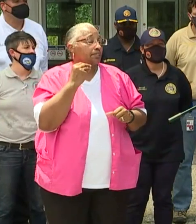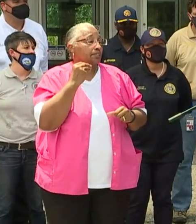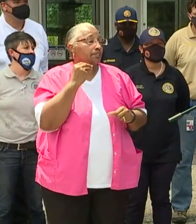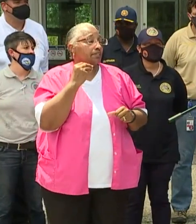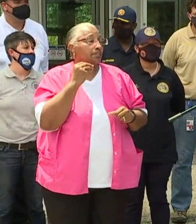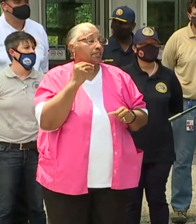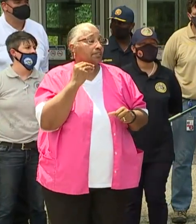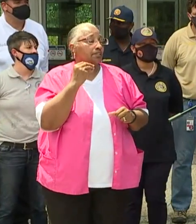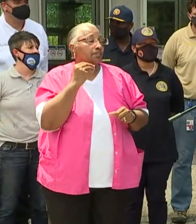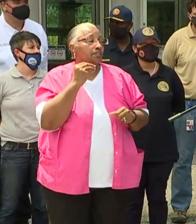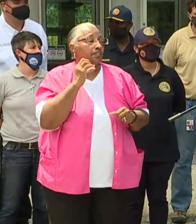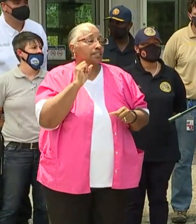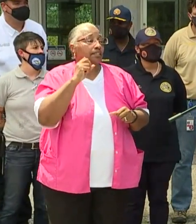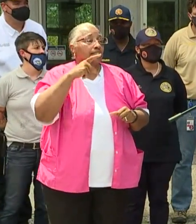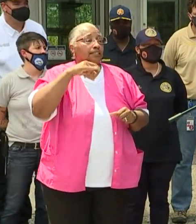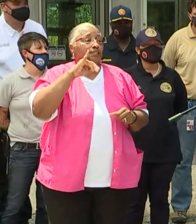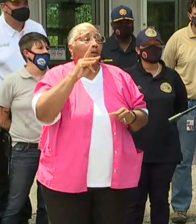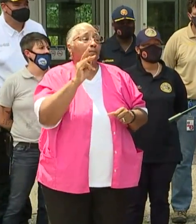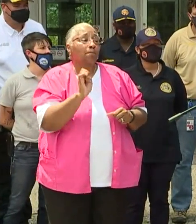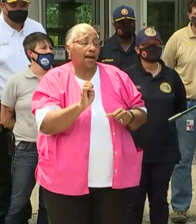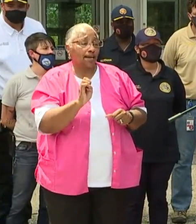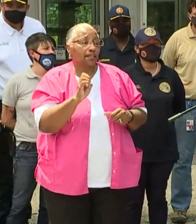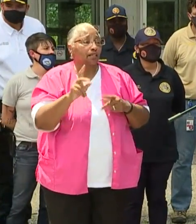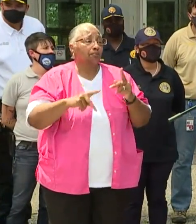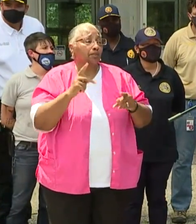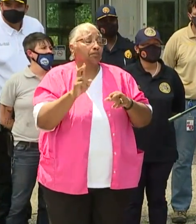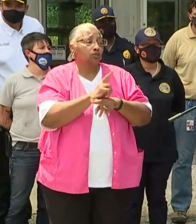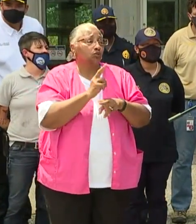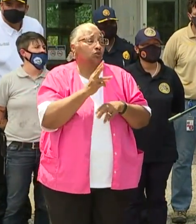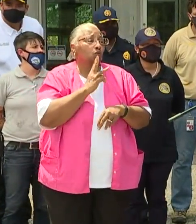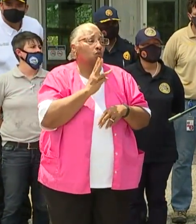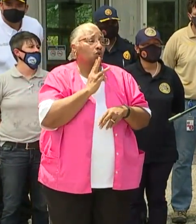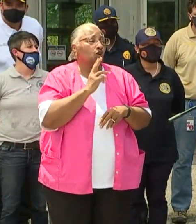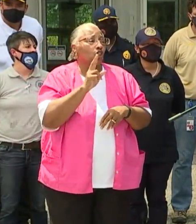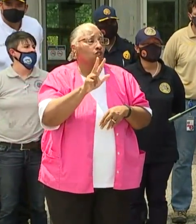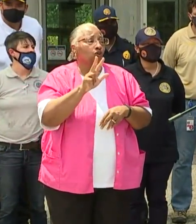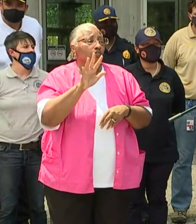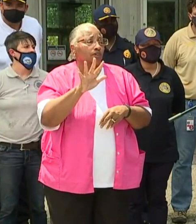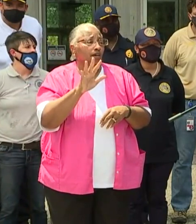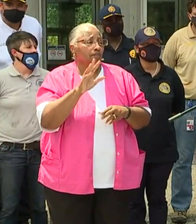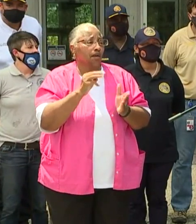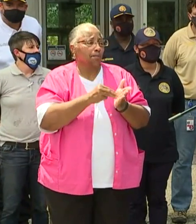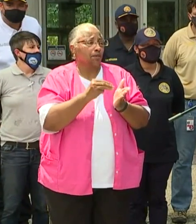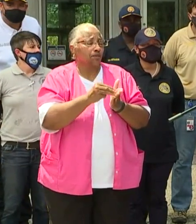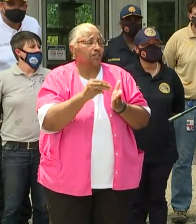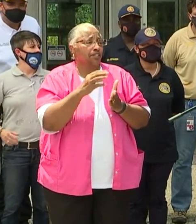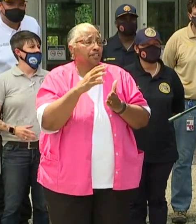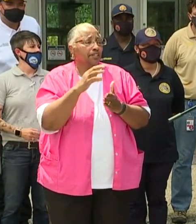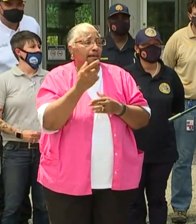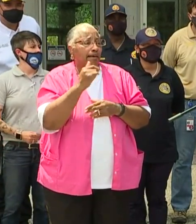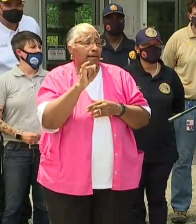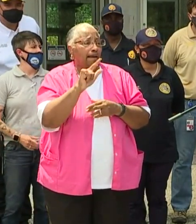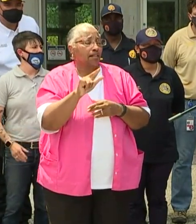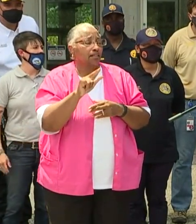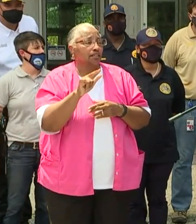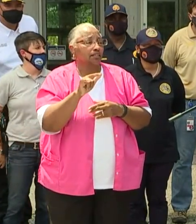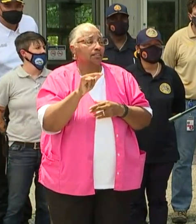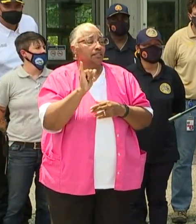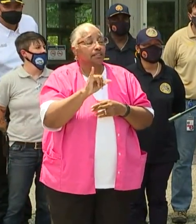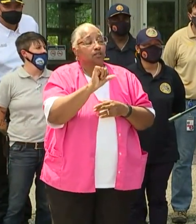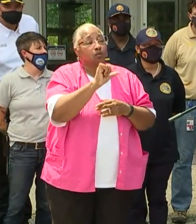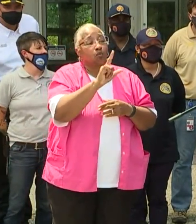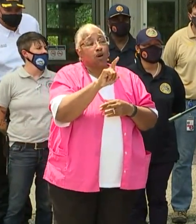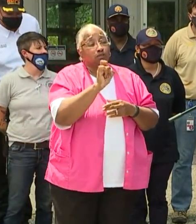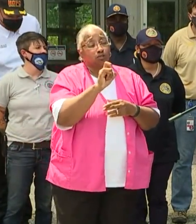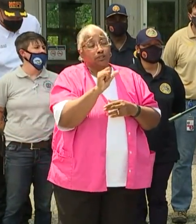in consumption on the East Bank in the tune of about 35 million gallons, so what moves us for about 110